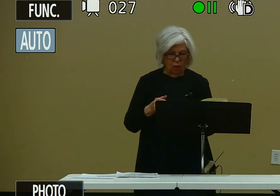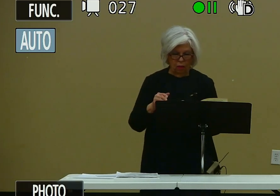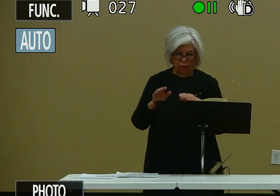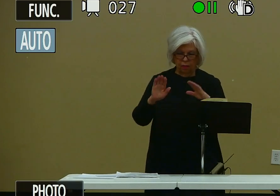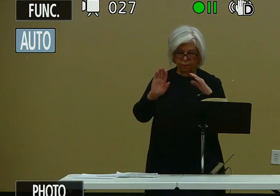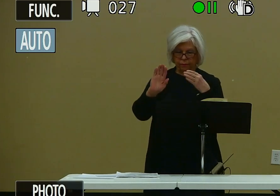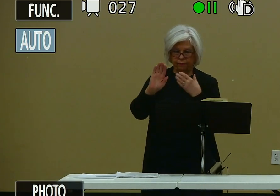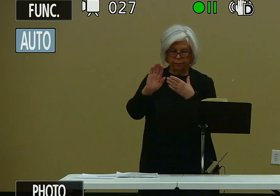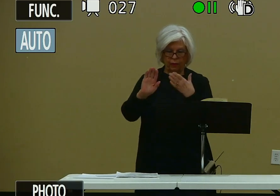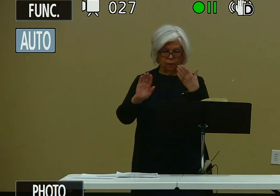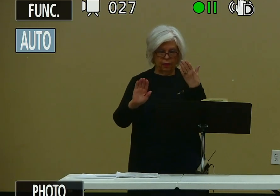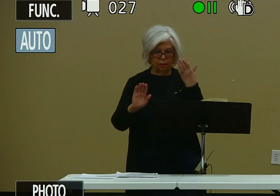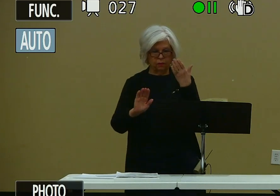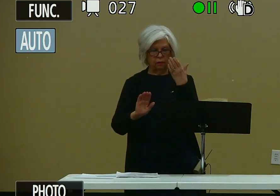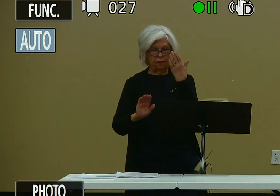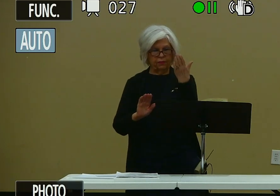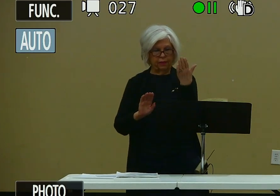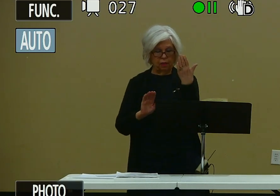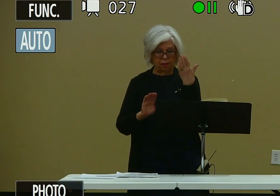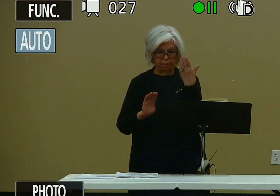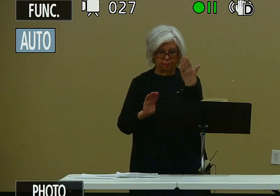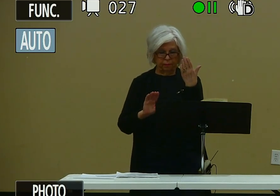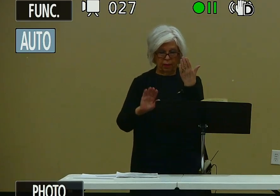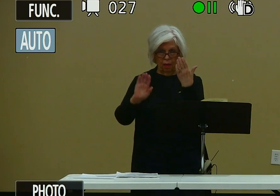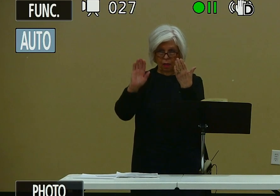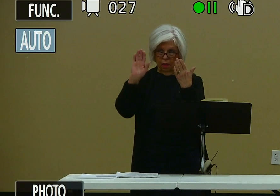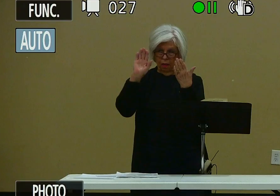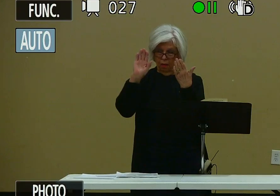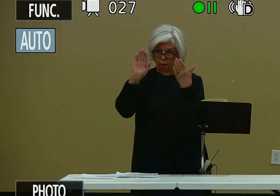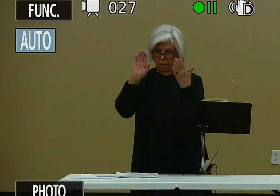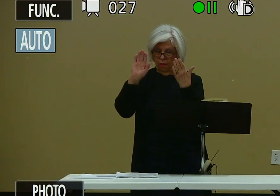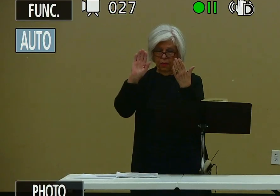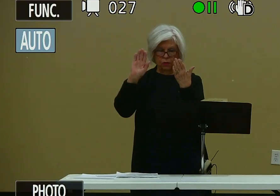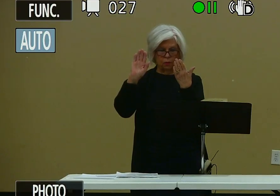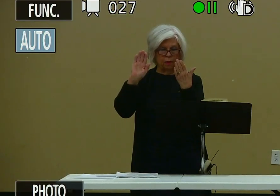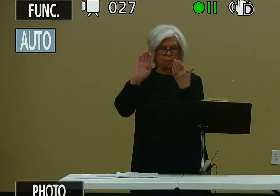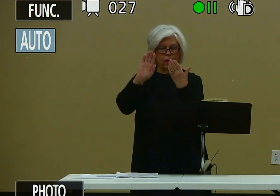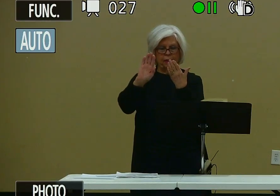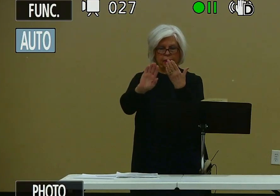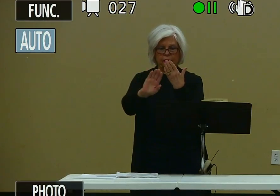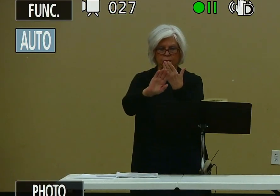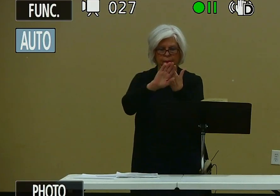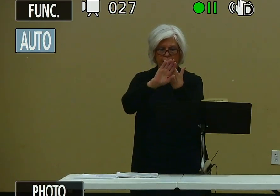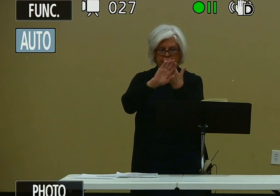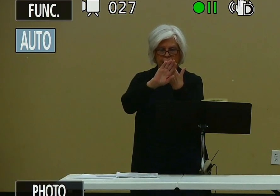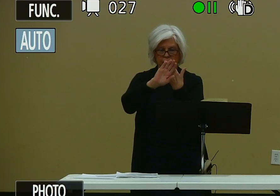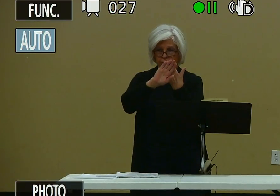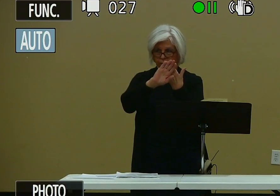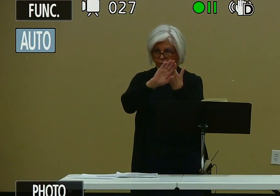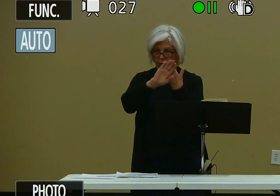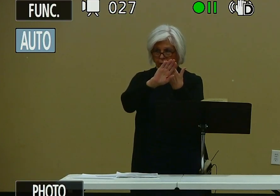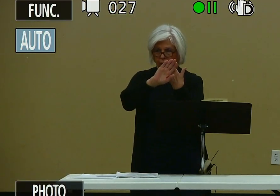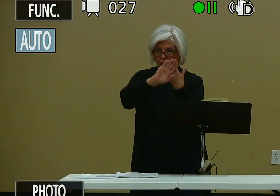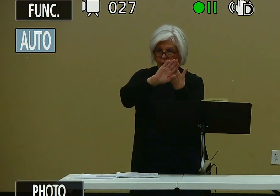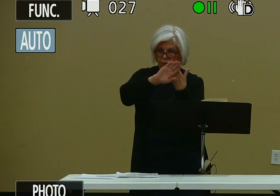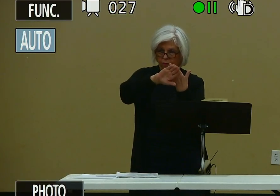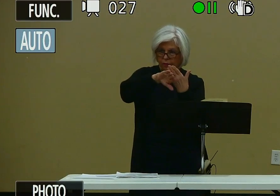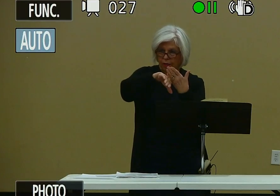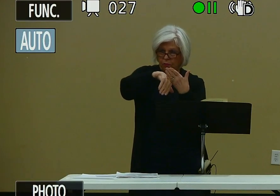All. Okay, so left hand up, then your right hand goes back here and comes